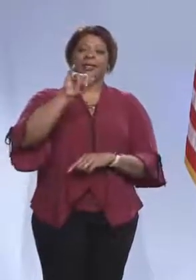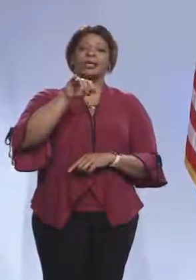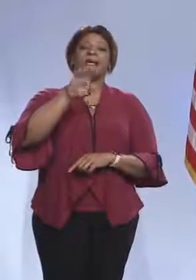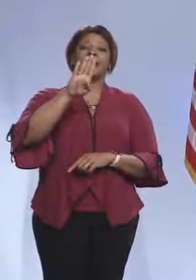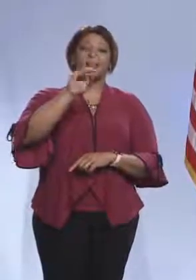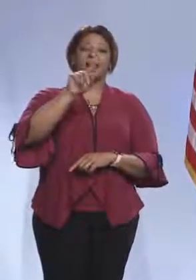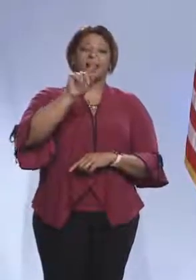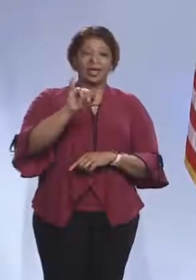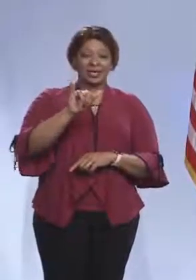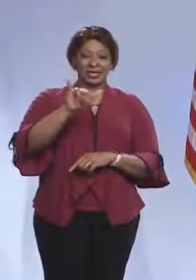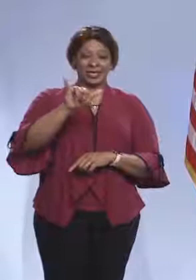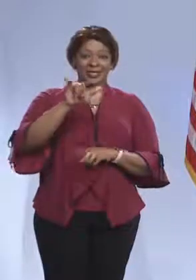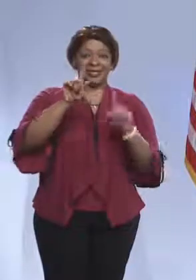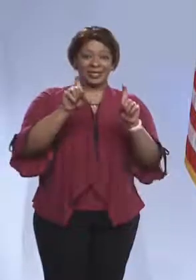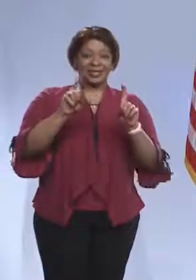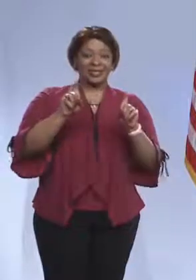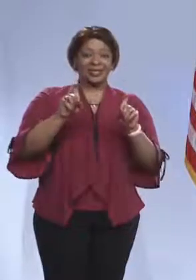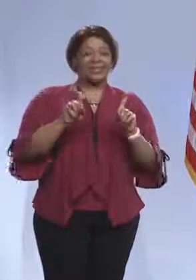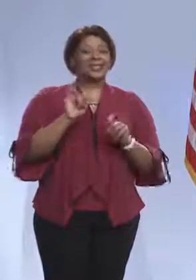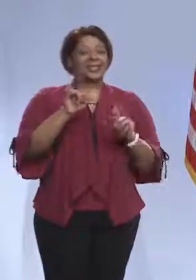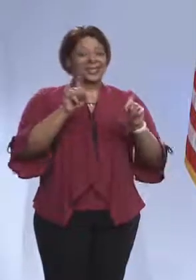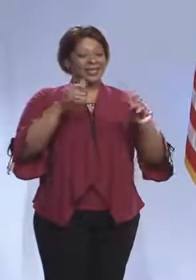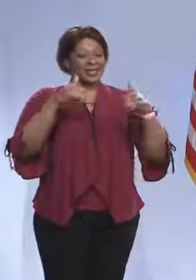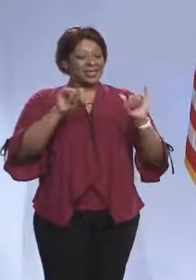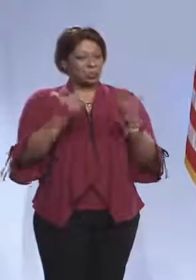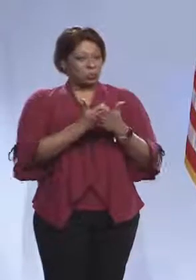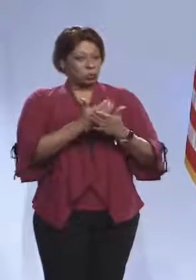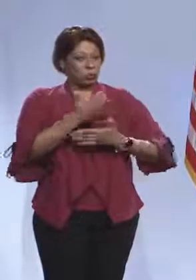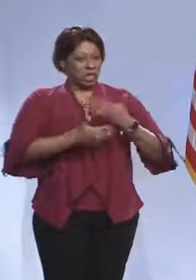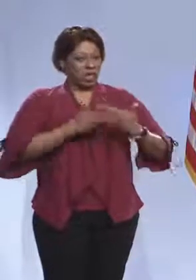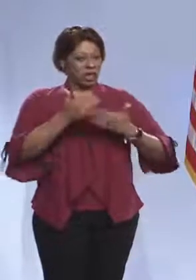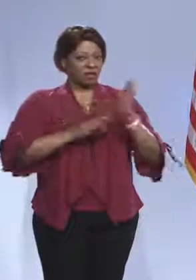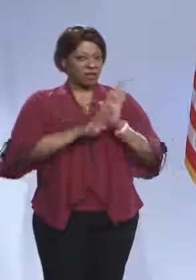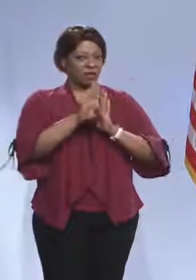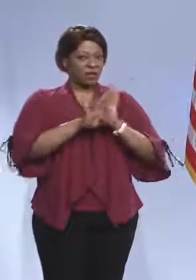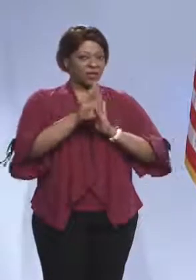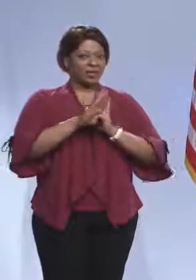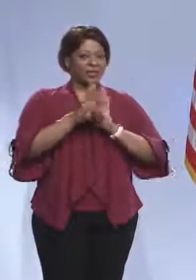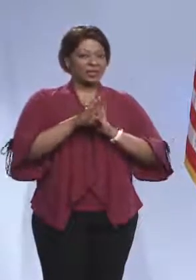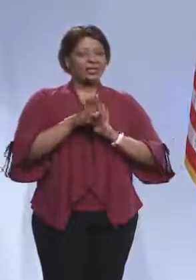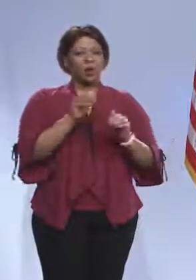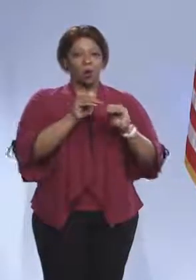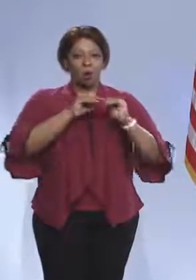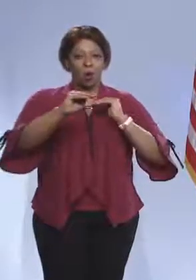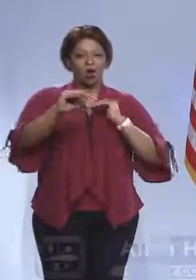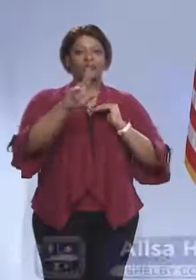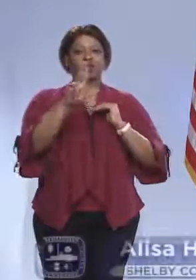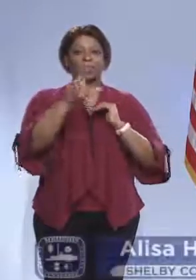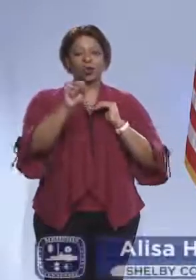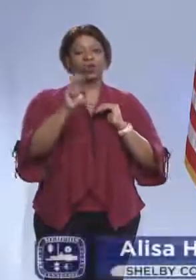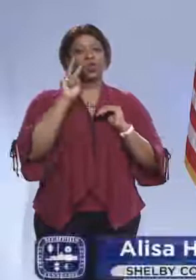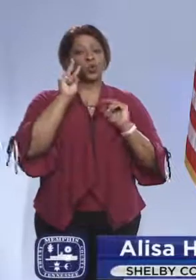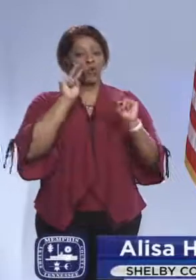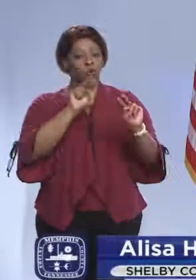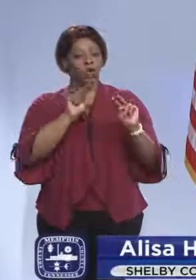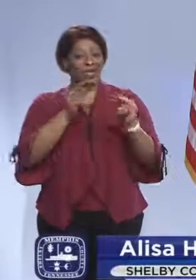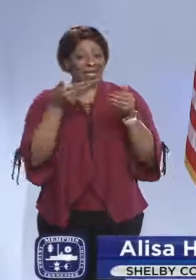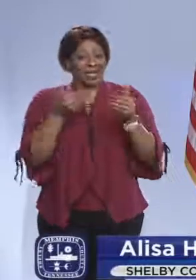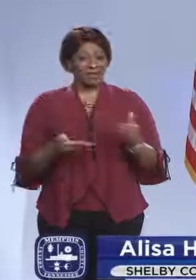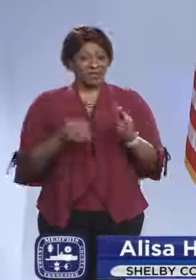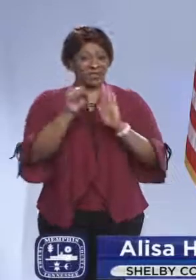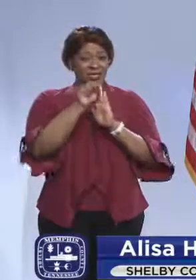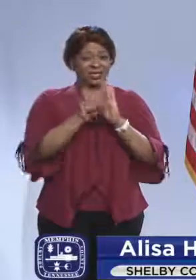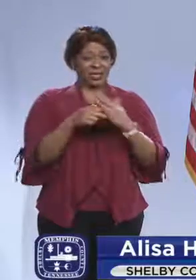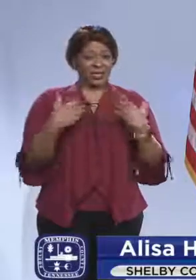much of the newer tests are still in development or in testing across the United States. We are looking heavily towards the state